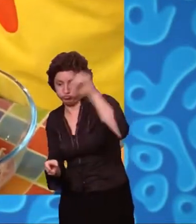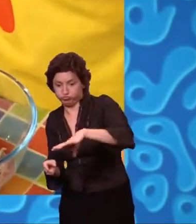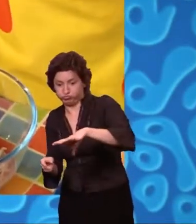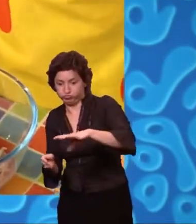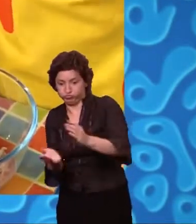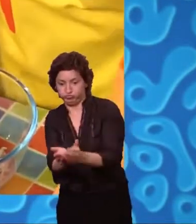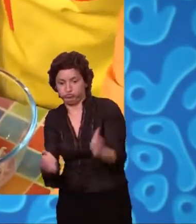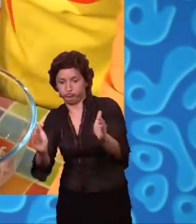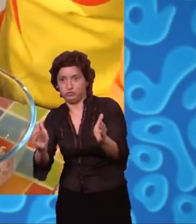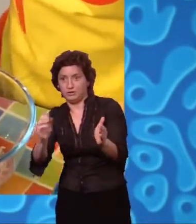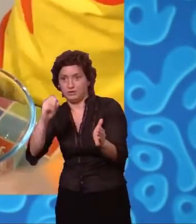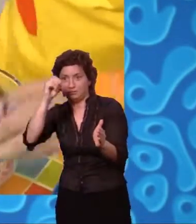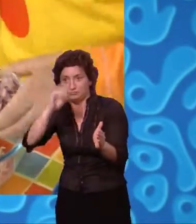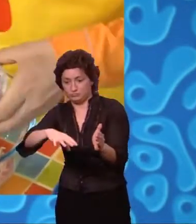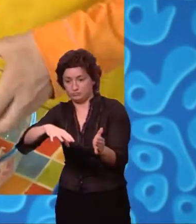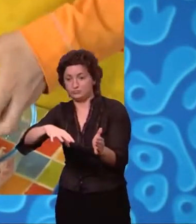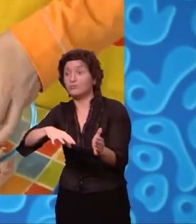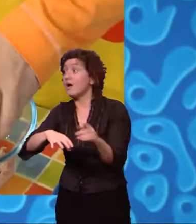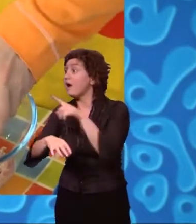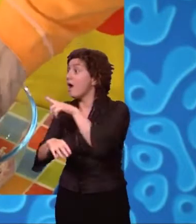and the chopped onion.